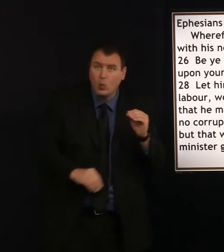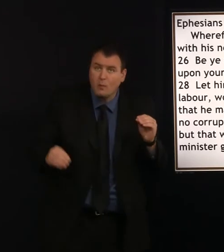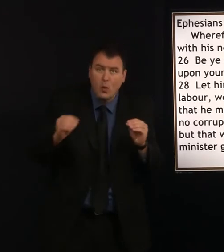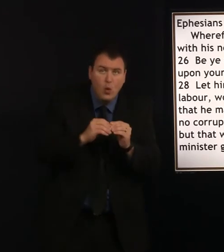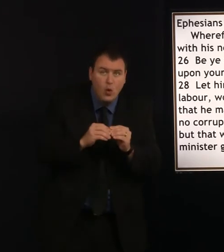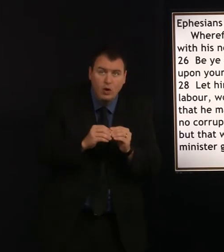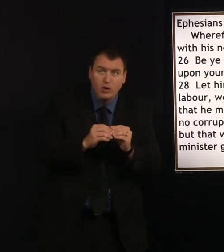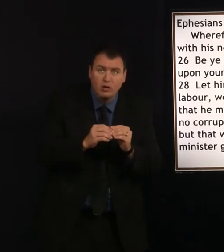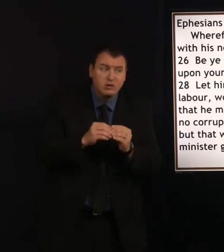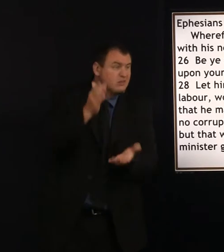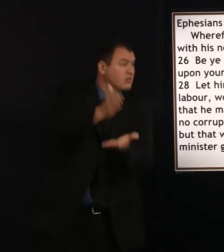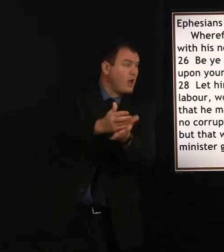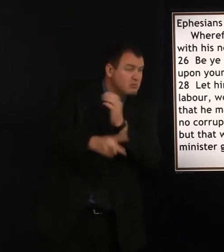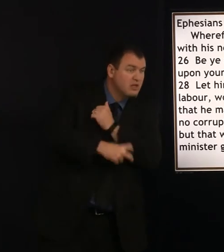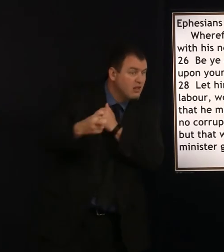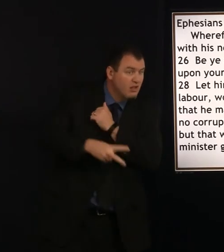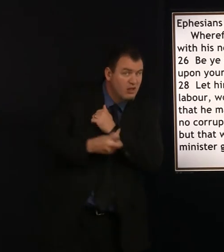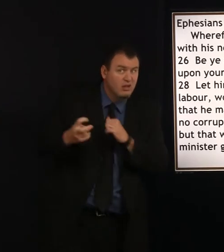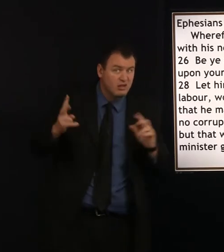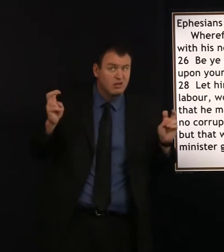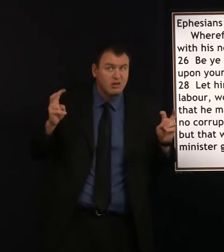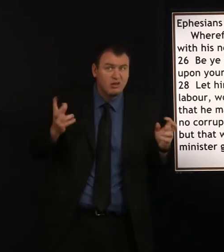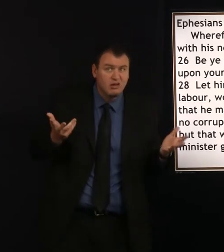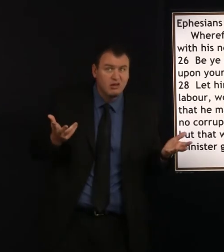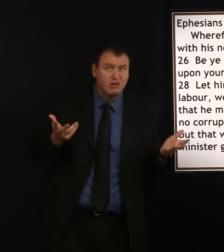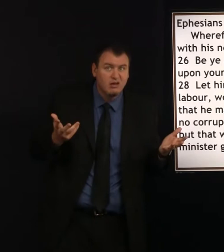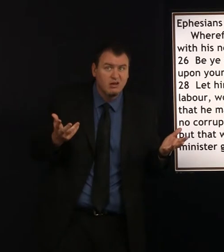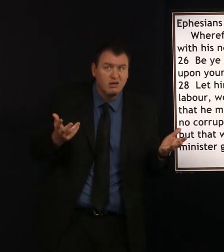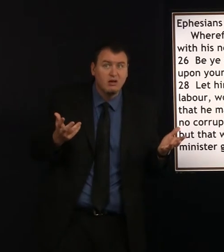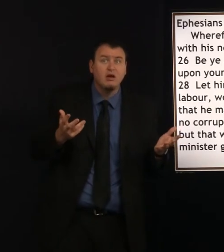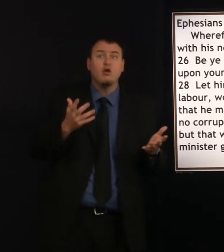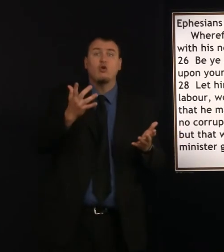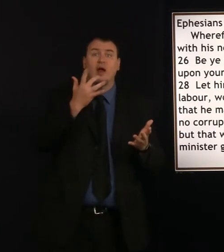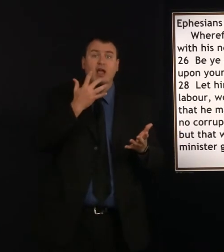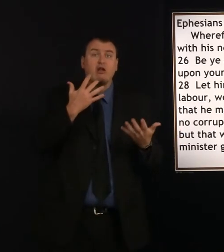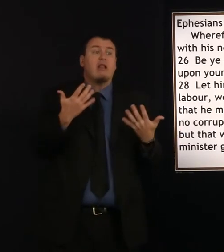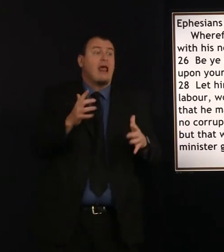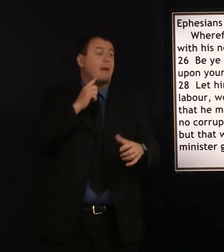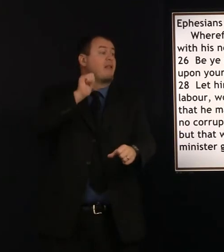Let him that stole steal no more, but rather let him labor,